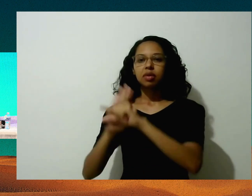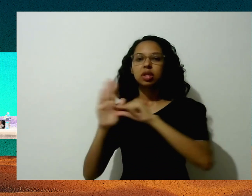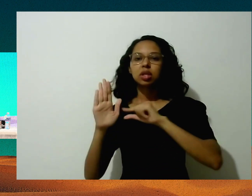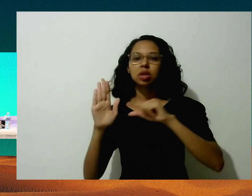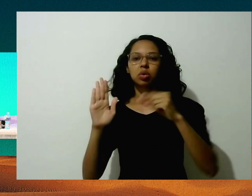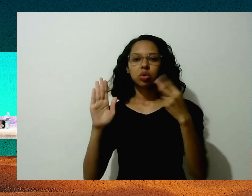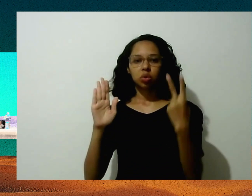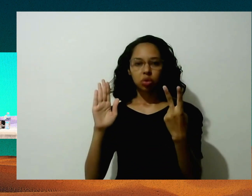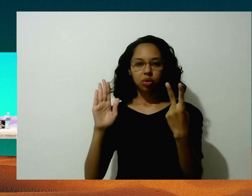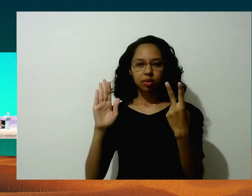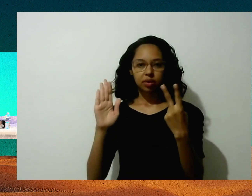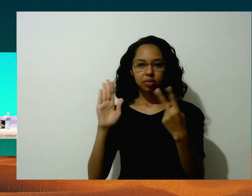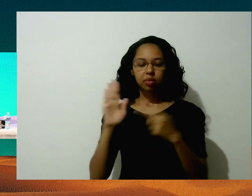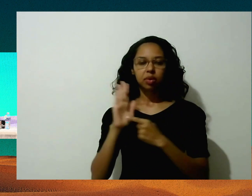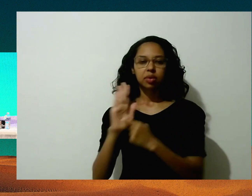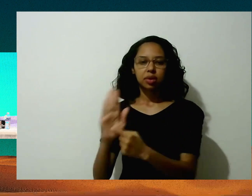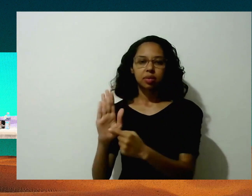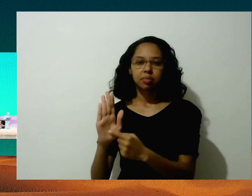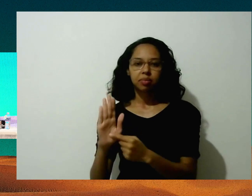Abel, seu irmão.